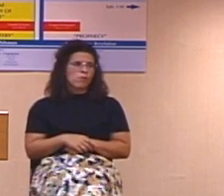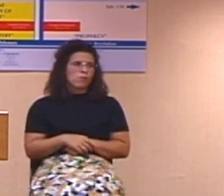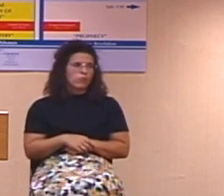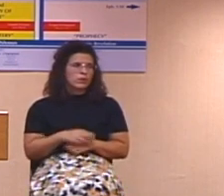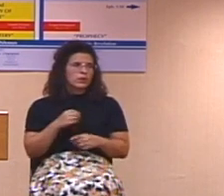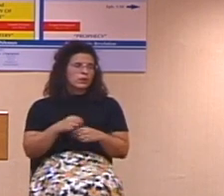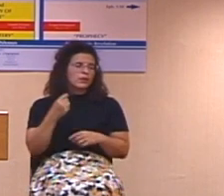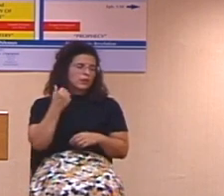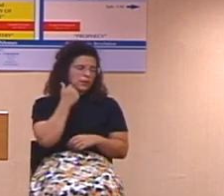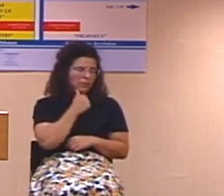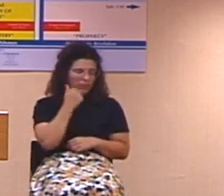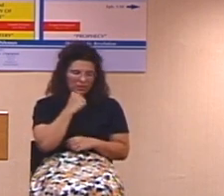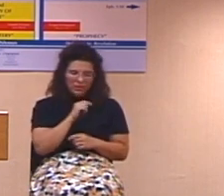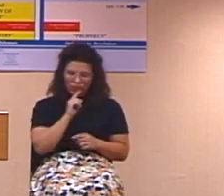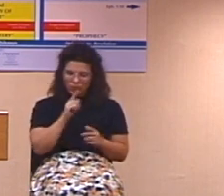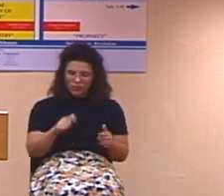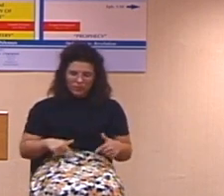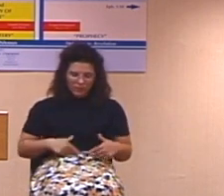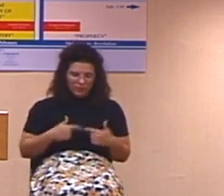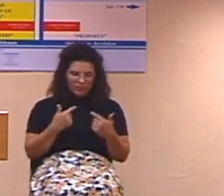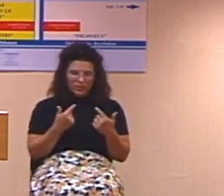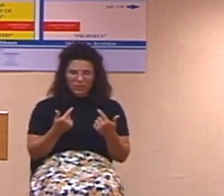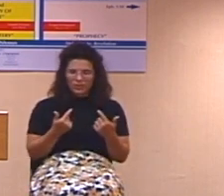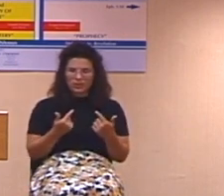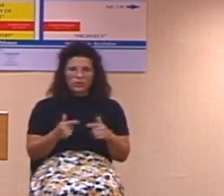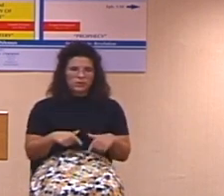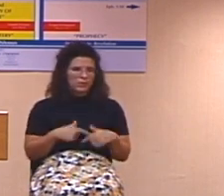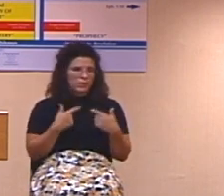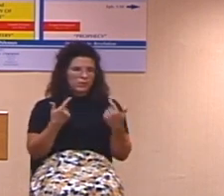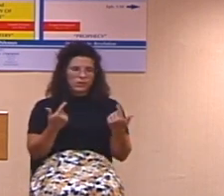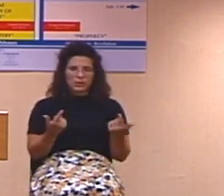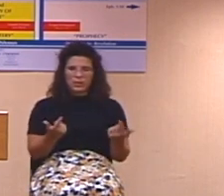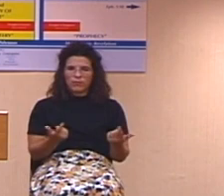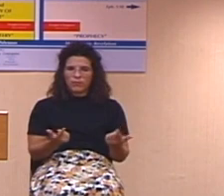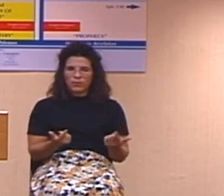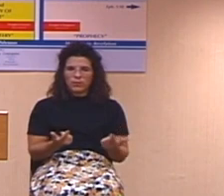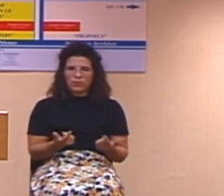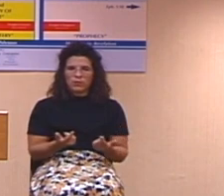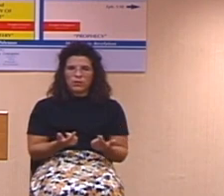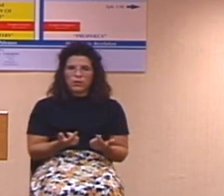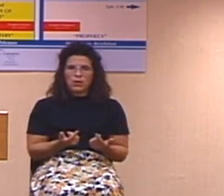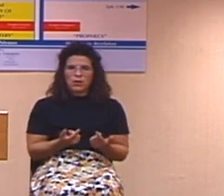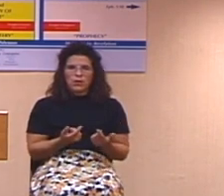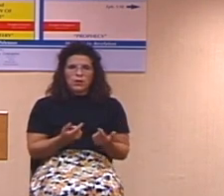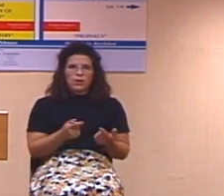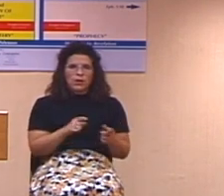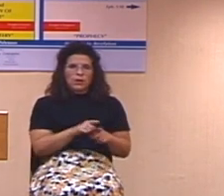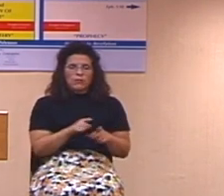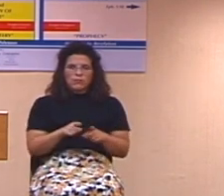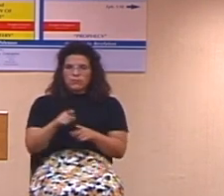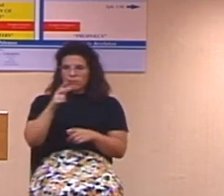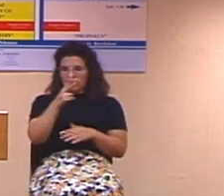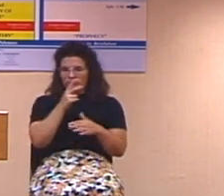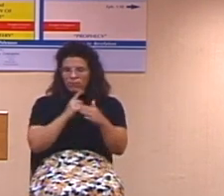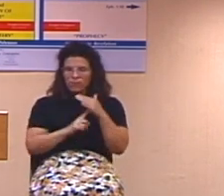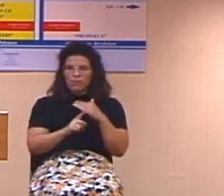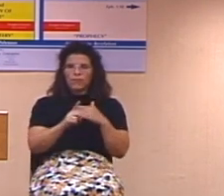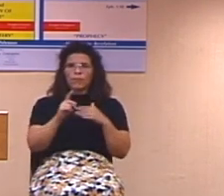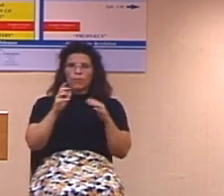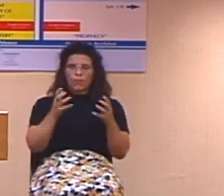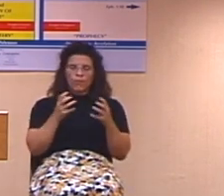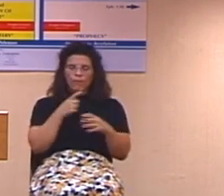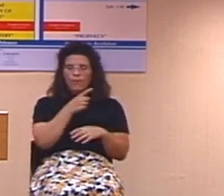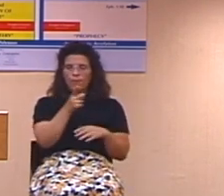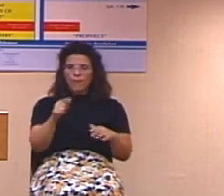21. In the day-to-day, folks, real living is living life as the Godhead would have you